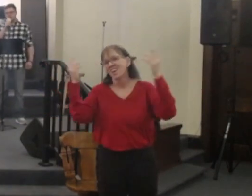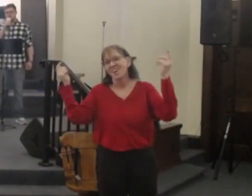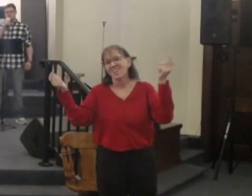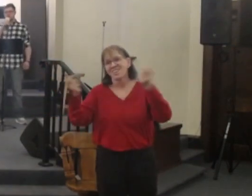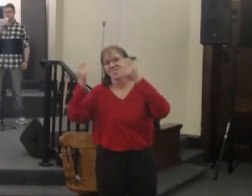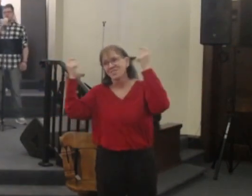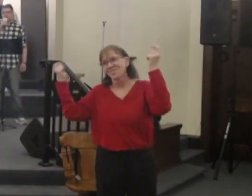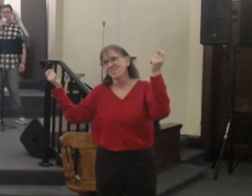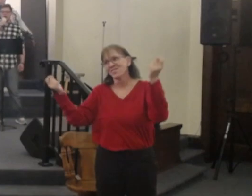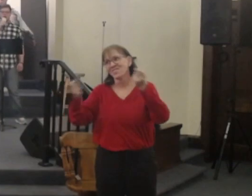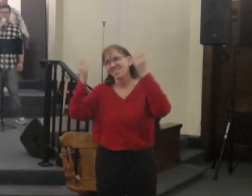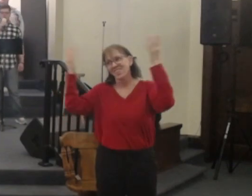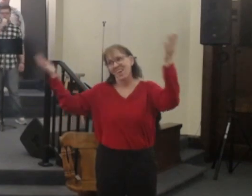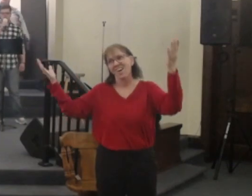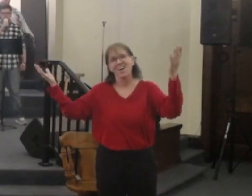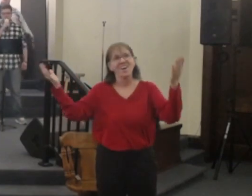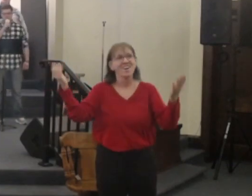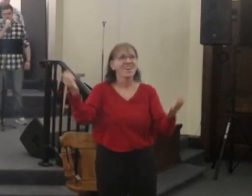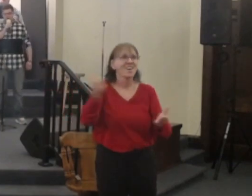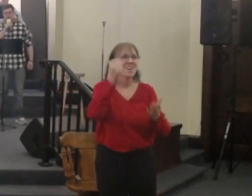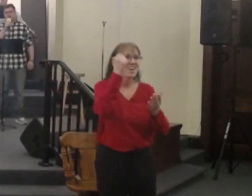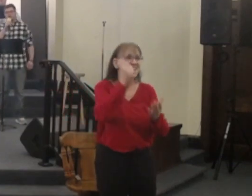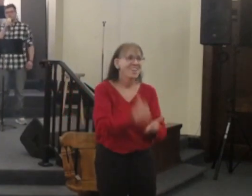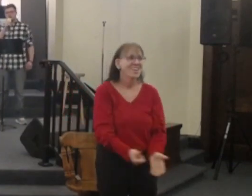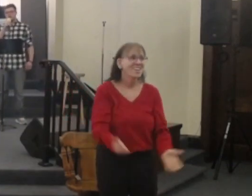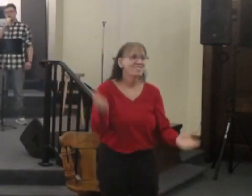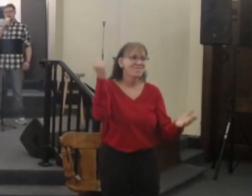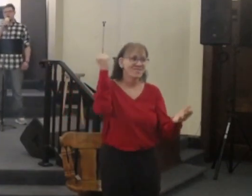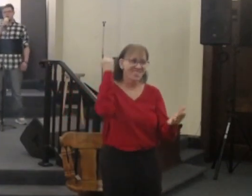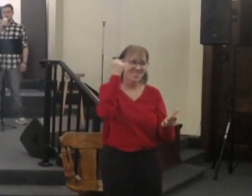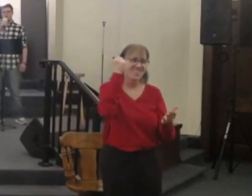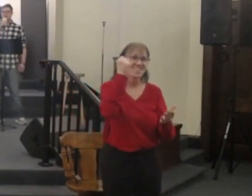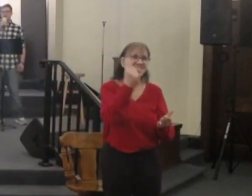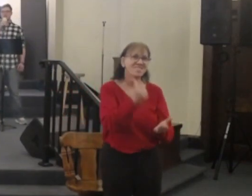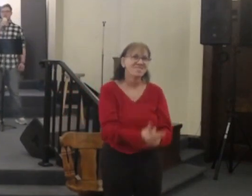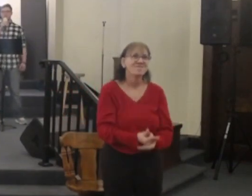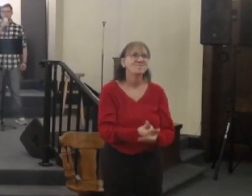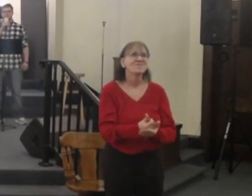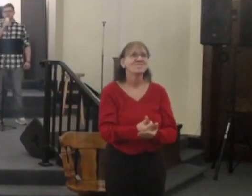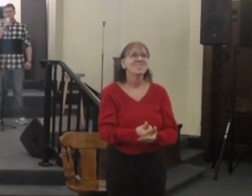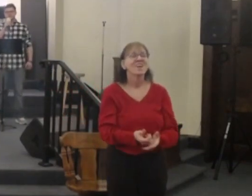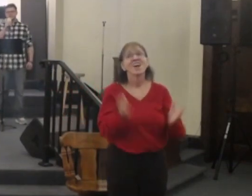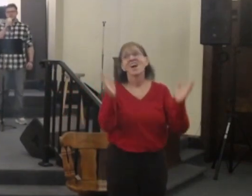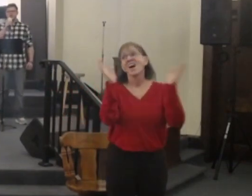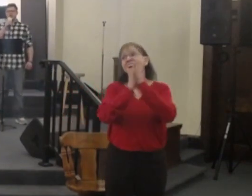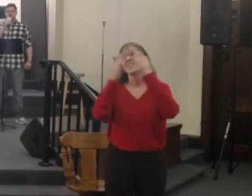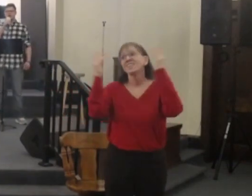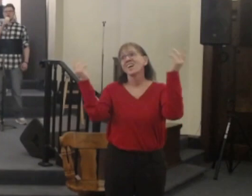Hallelujah. Hallelujah. Amen. Amen.